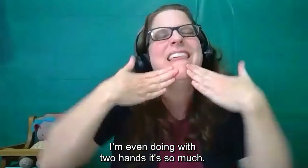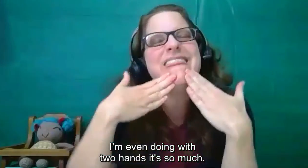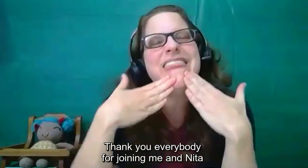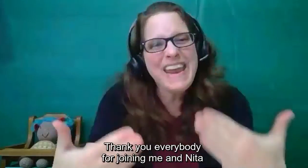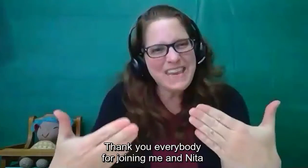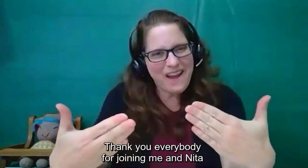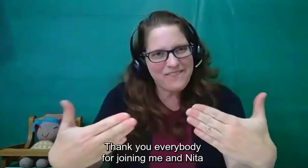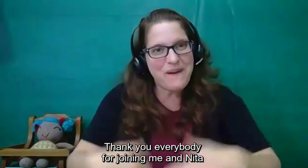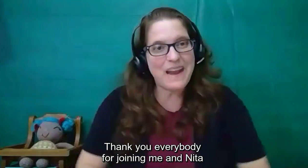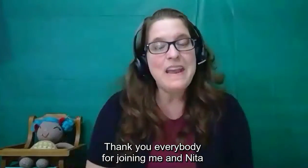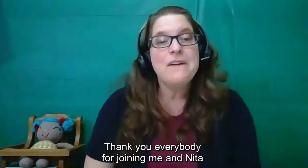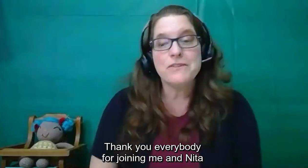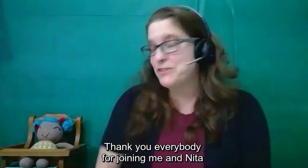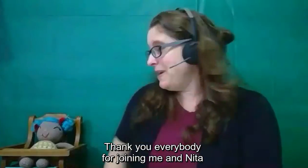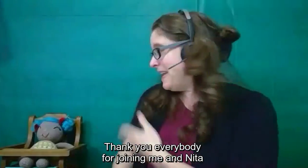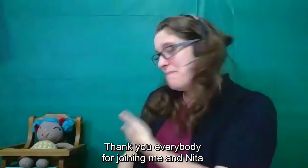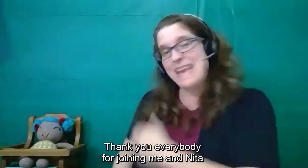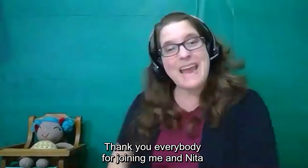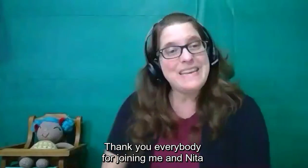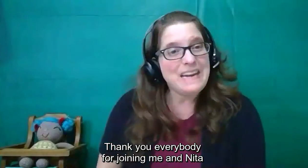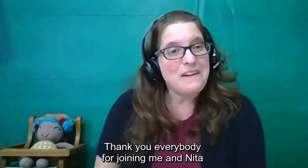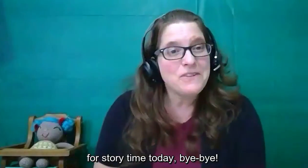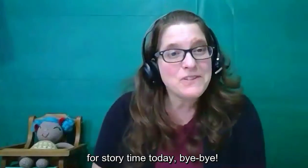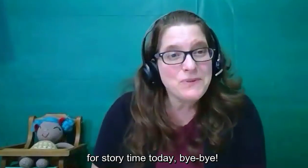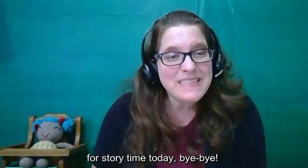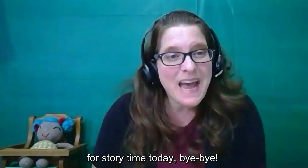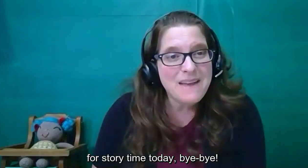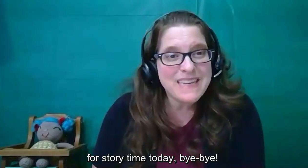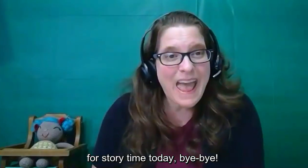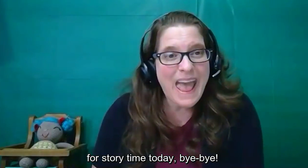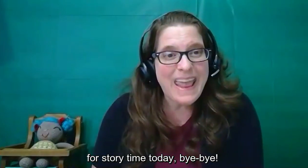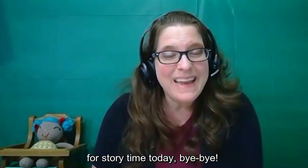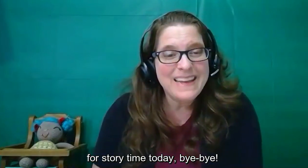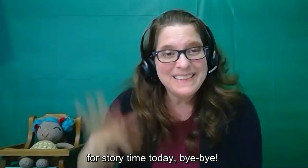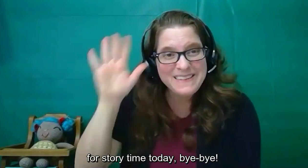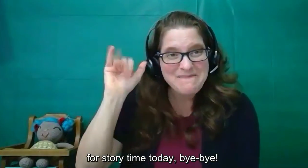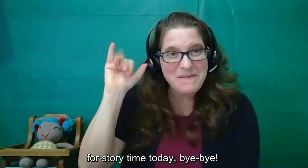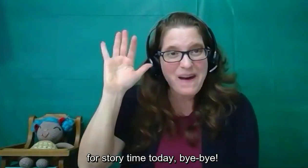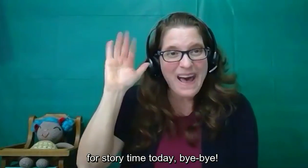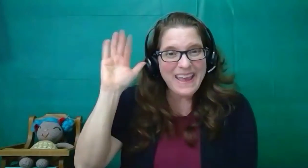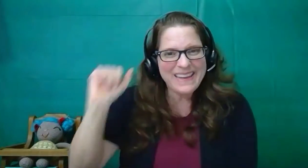Thank you, everybody, for joining me and Nita for story time today. Bye-bye.